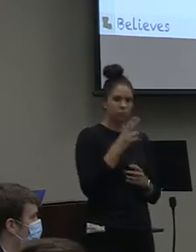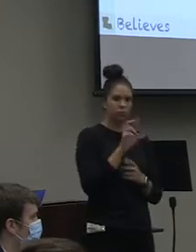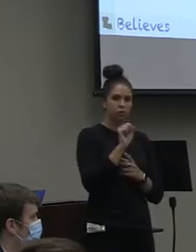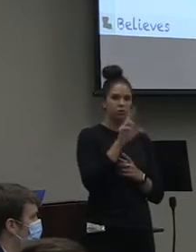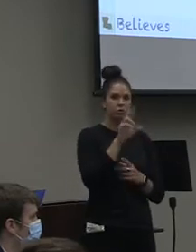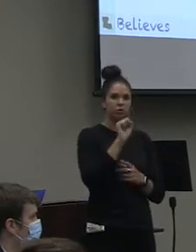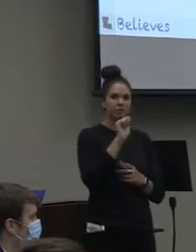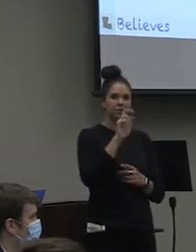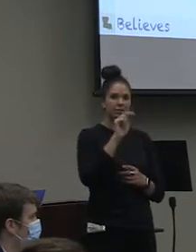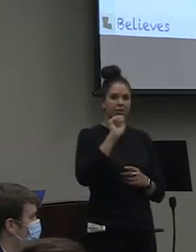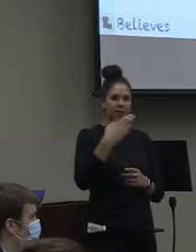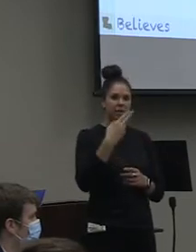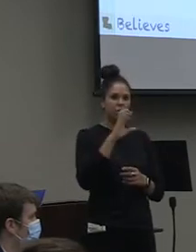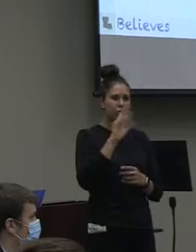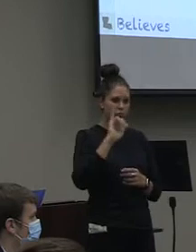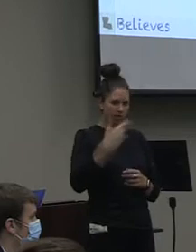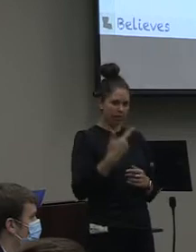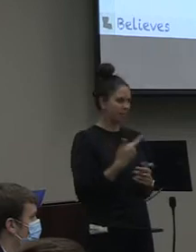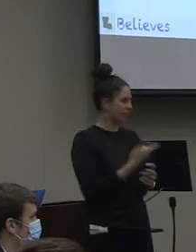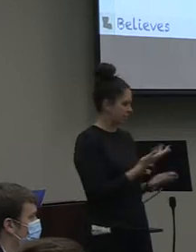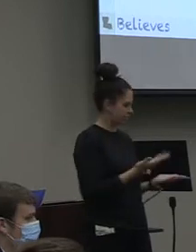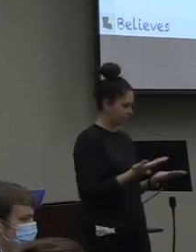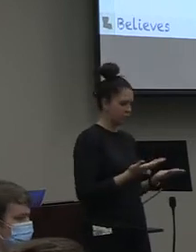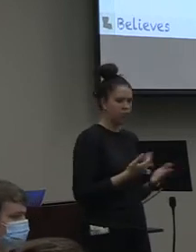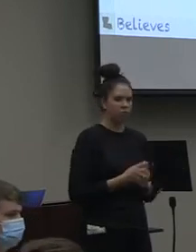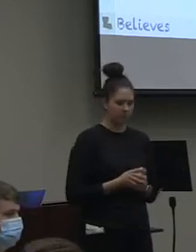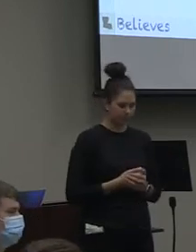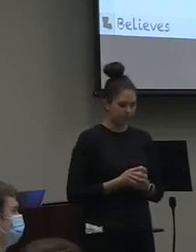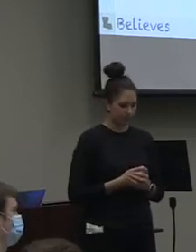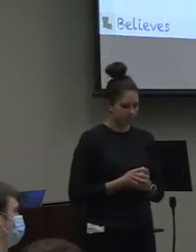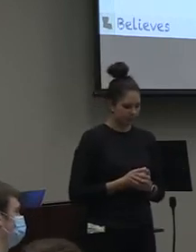Dr. Susanna Fred. Here.